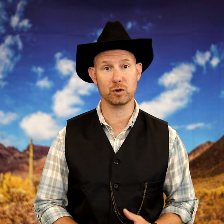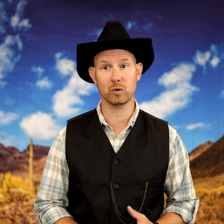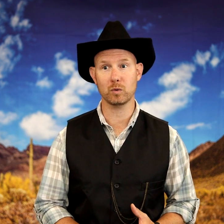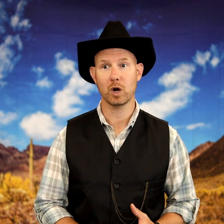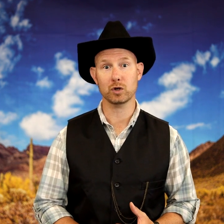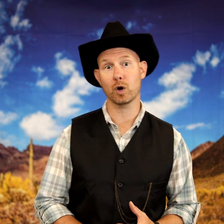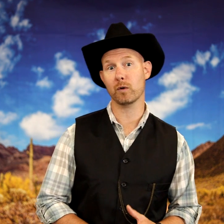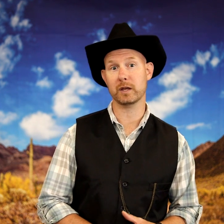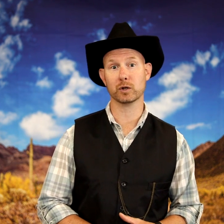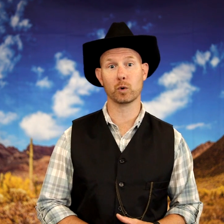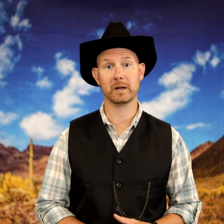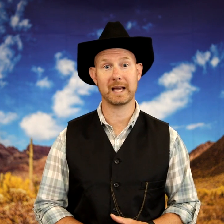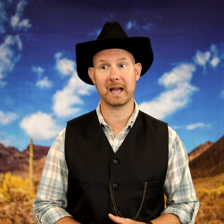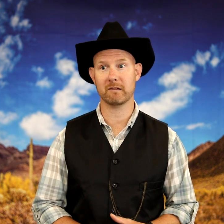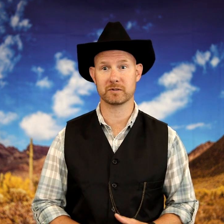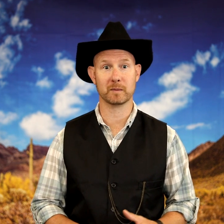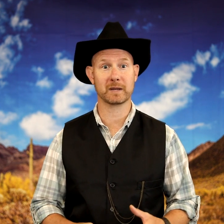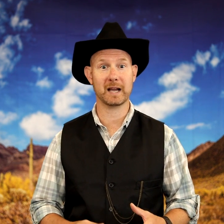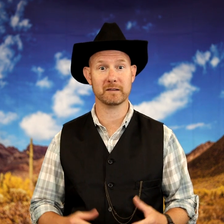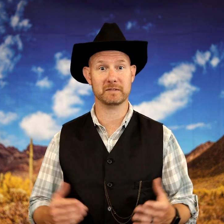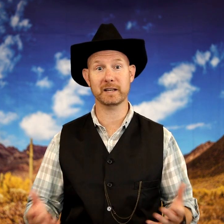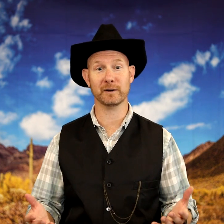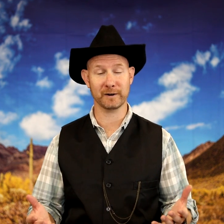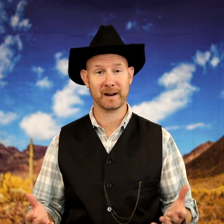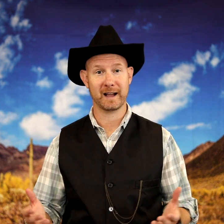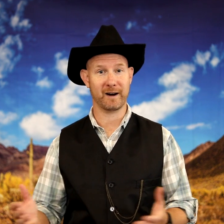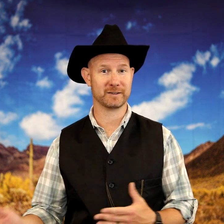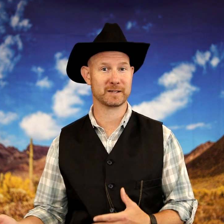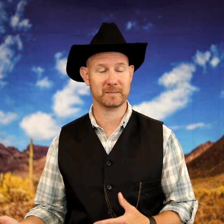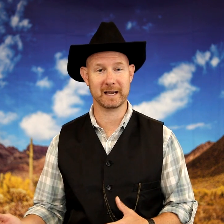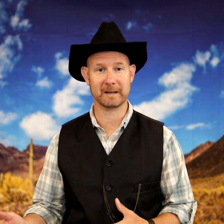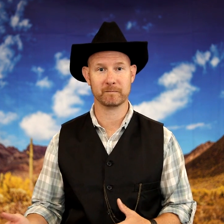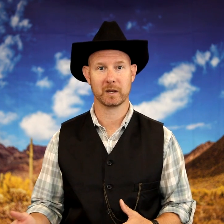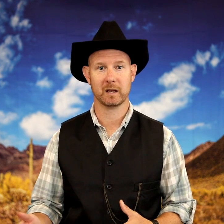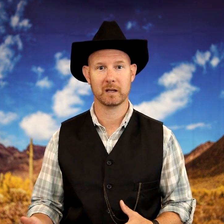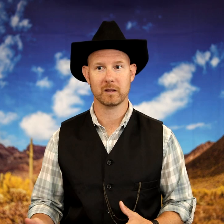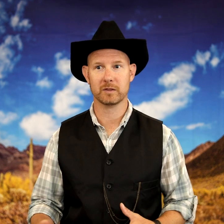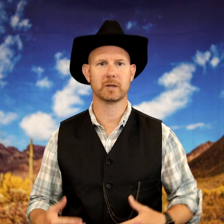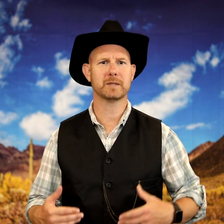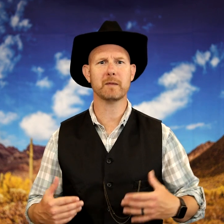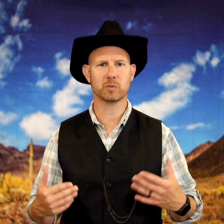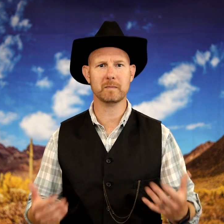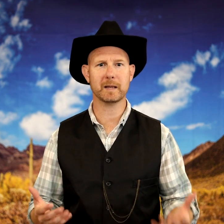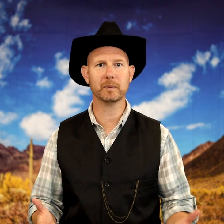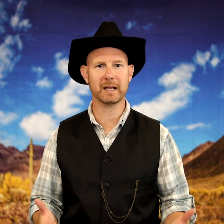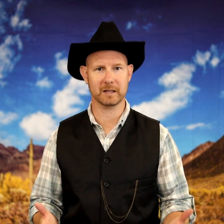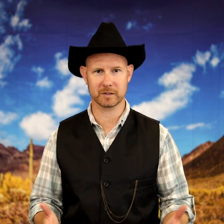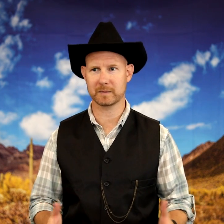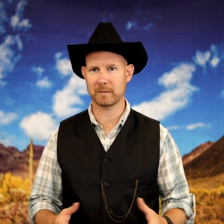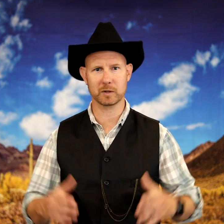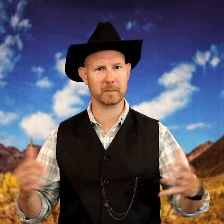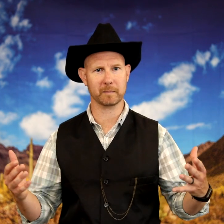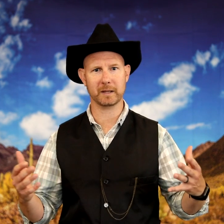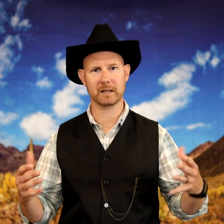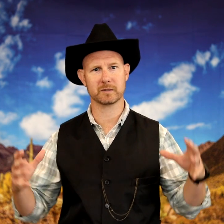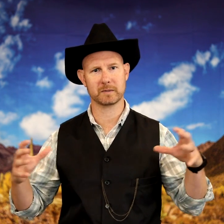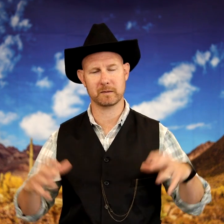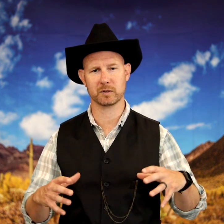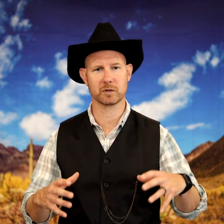you know that you're going to have some kind of dinner on some night. Sometimes we make plans. Sometimes they're big plans, sometimes they're